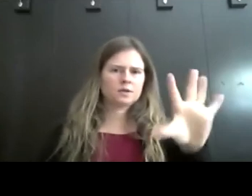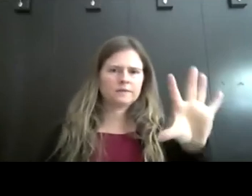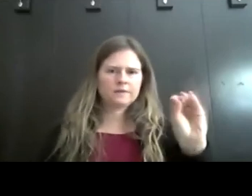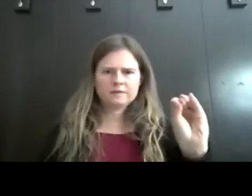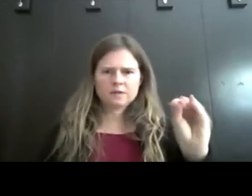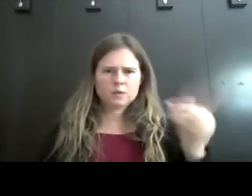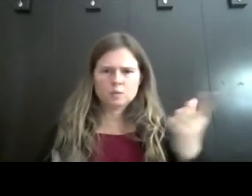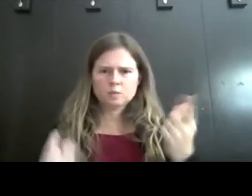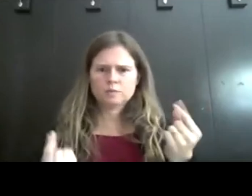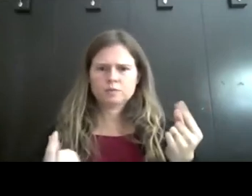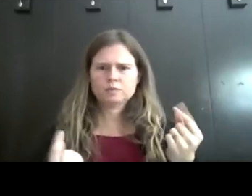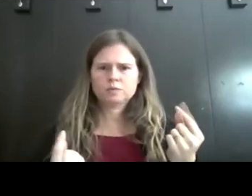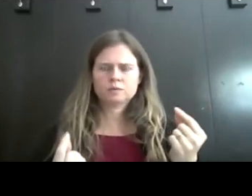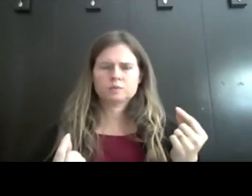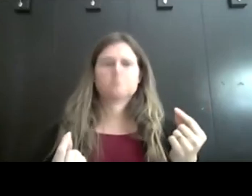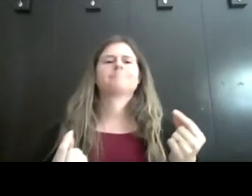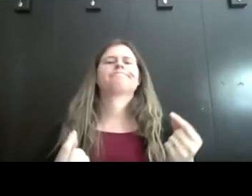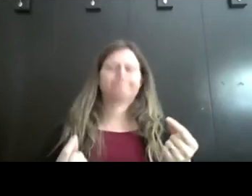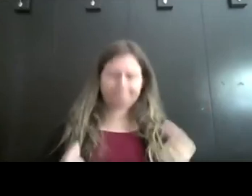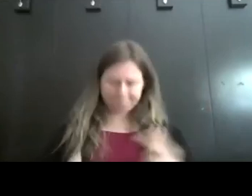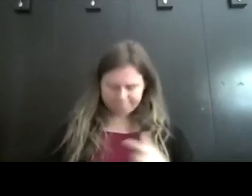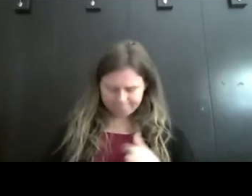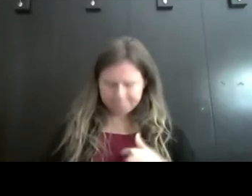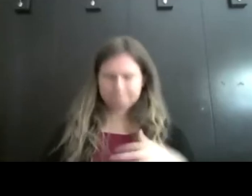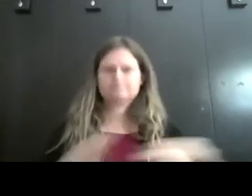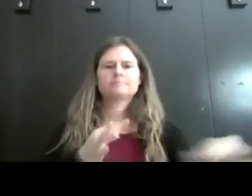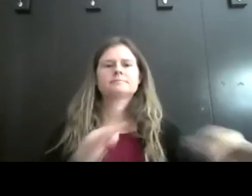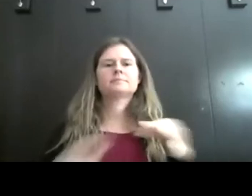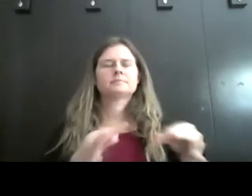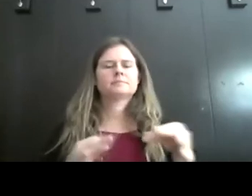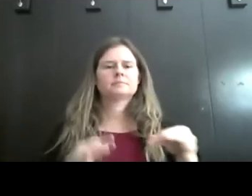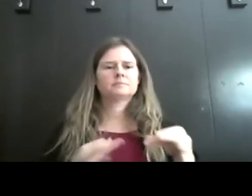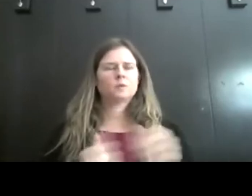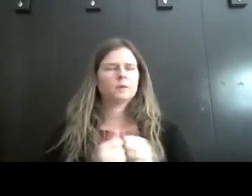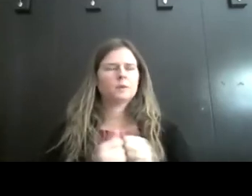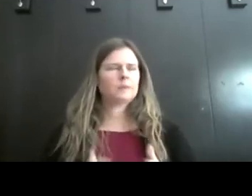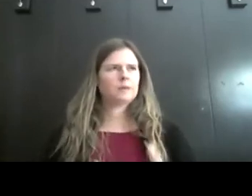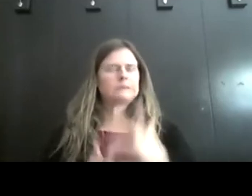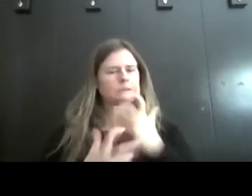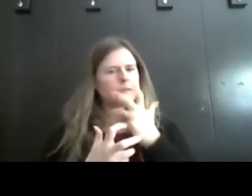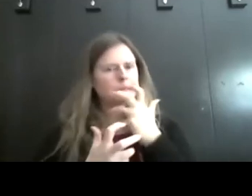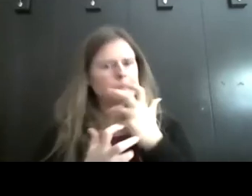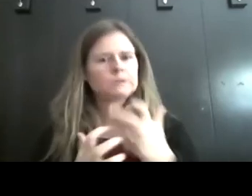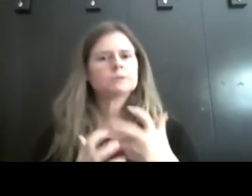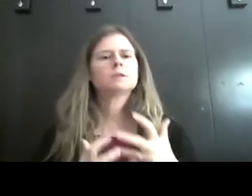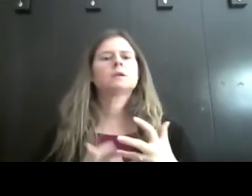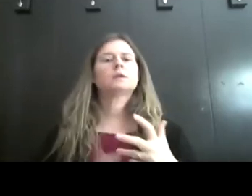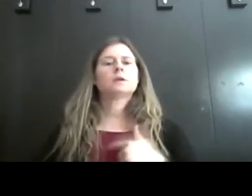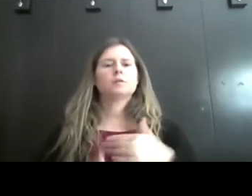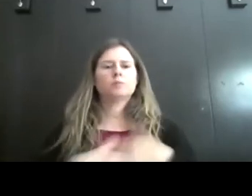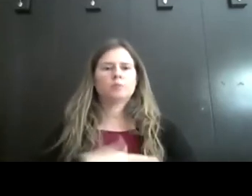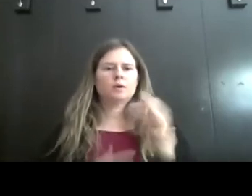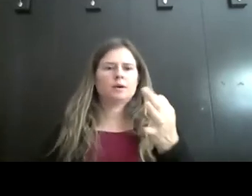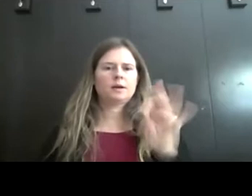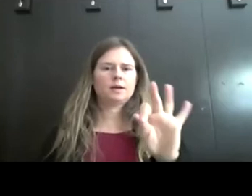And I explained to her as best as I could without getting angry and frustrated that, one, I was born in